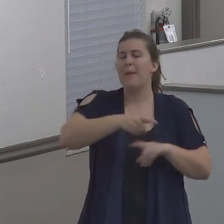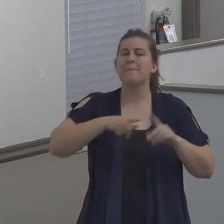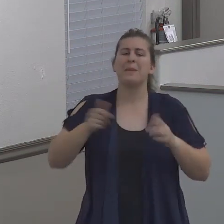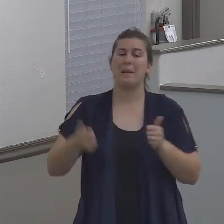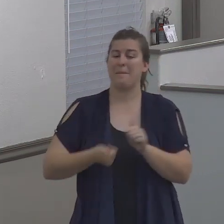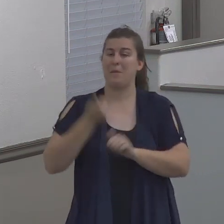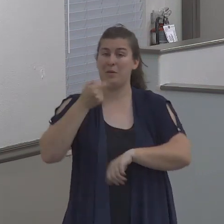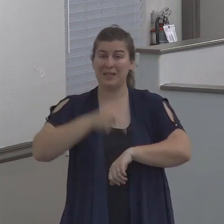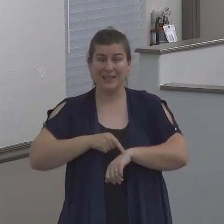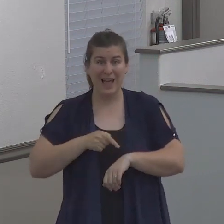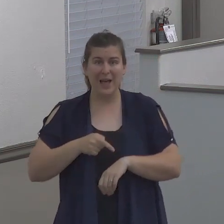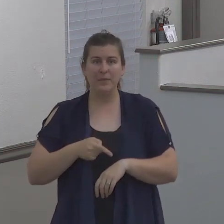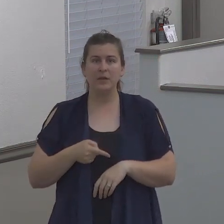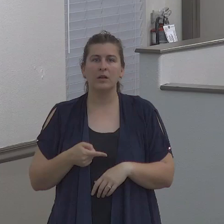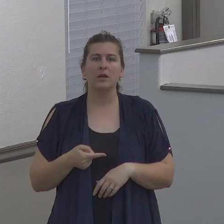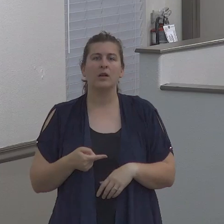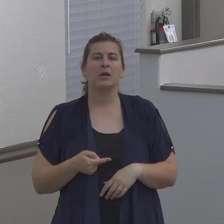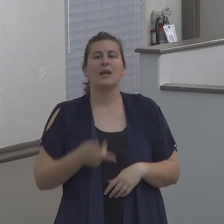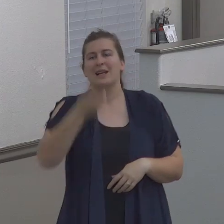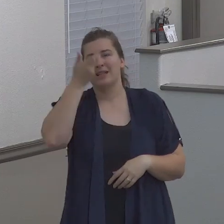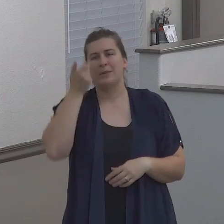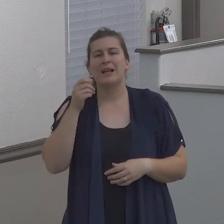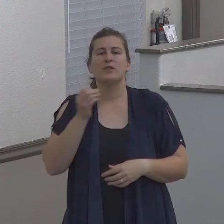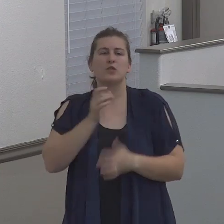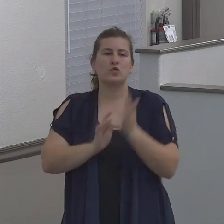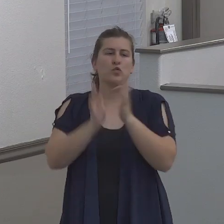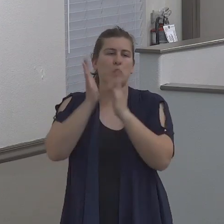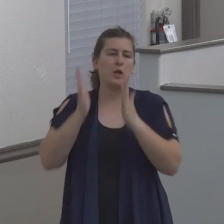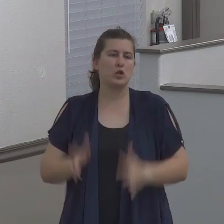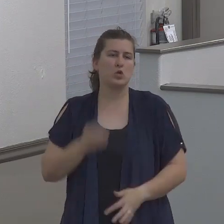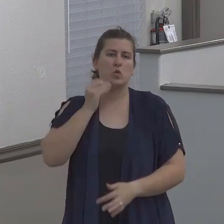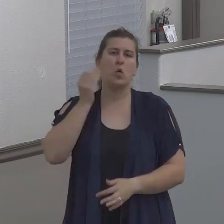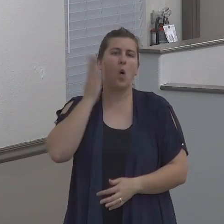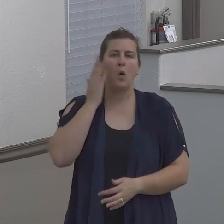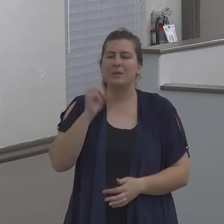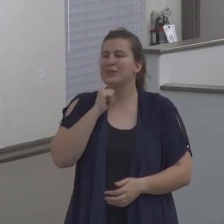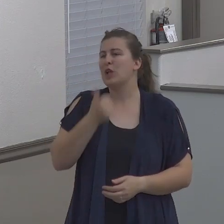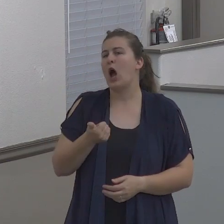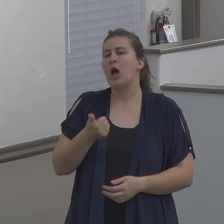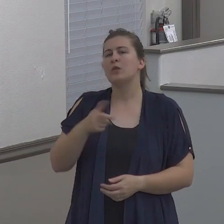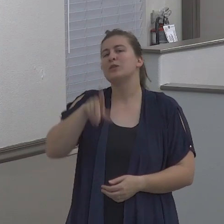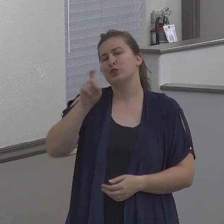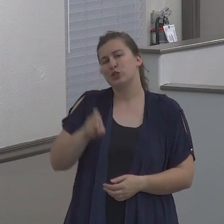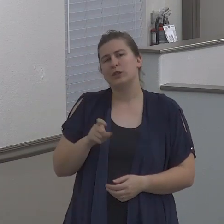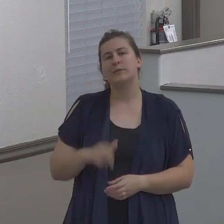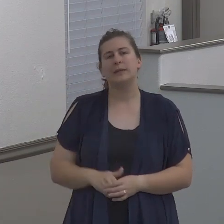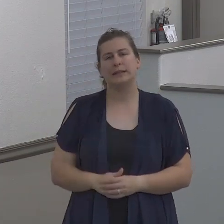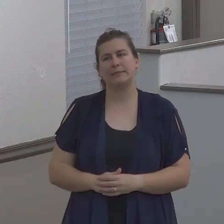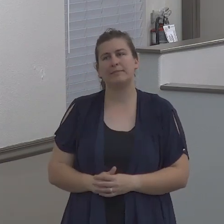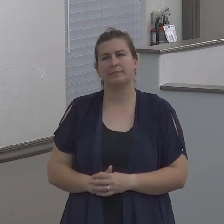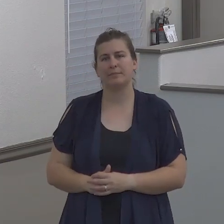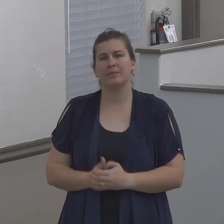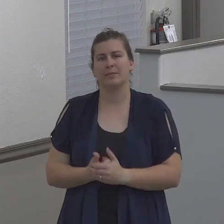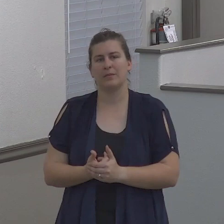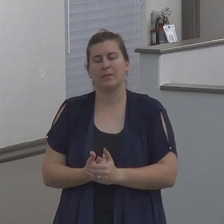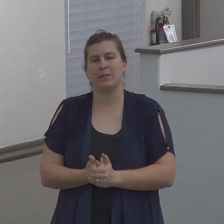some of those need to be blamed. But in most cases, it's because the Christian home was not what it's supposed to